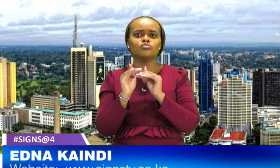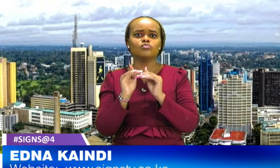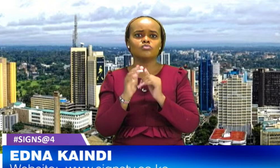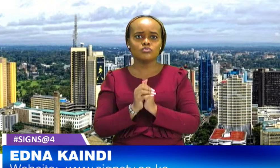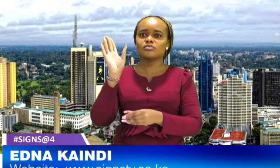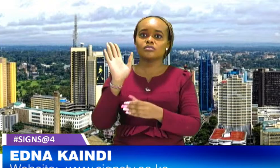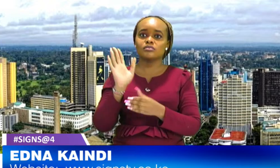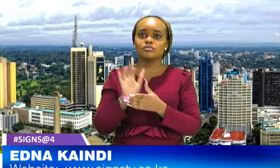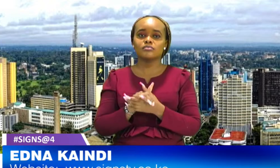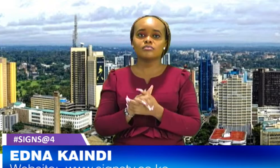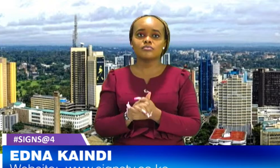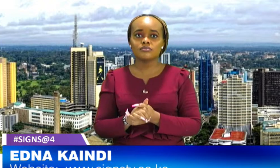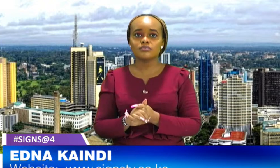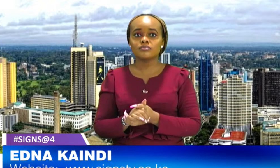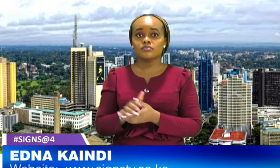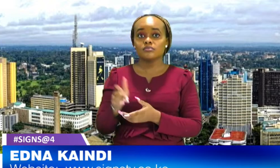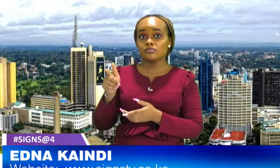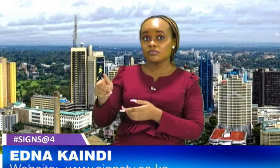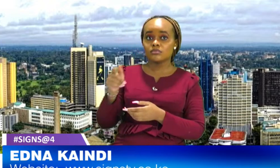firearm in dealing with Jomo.